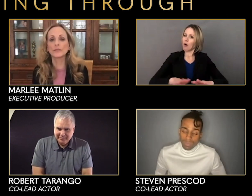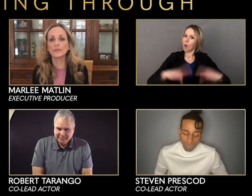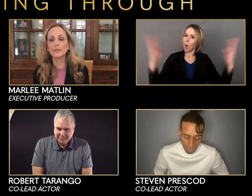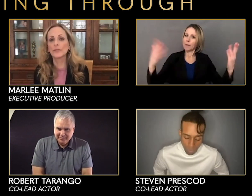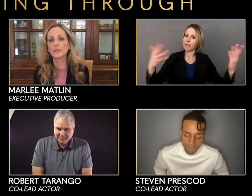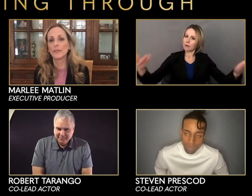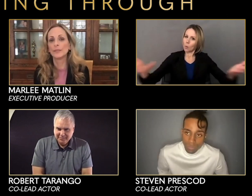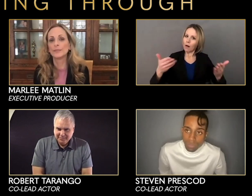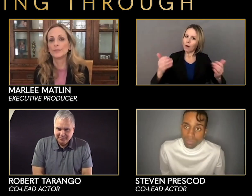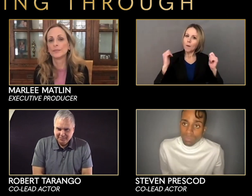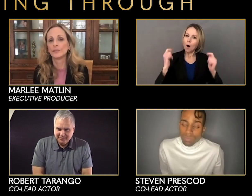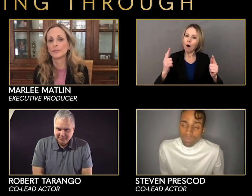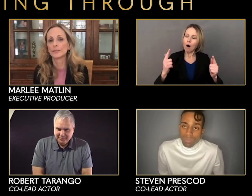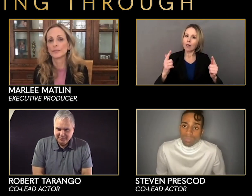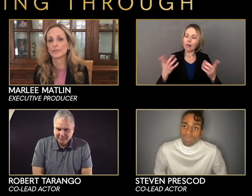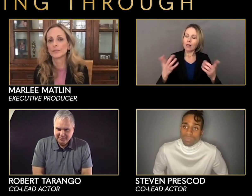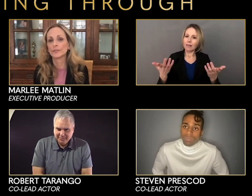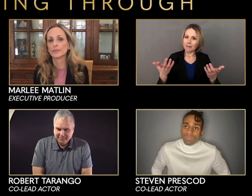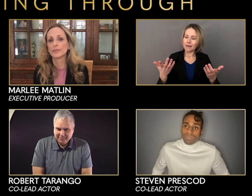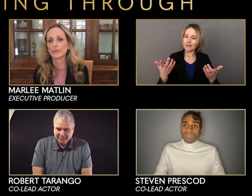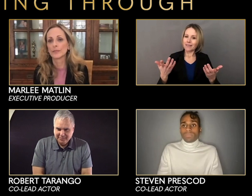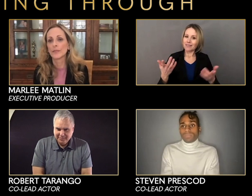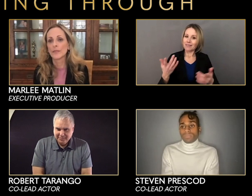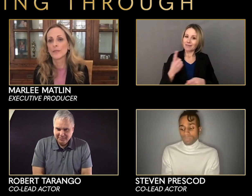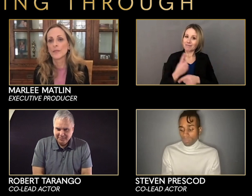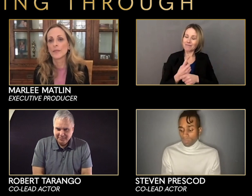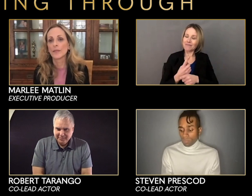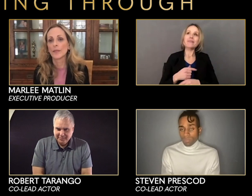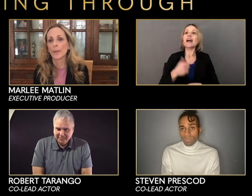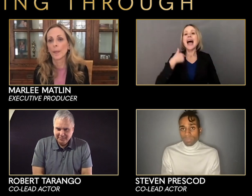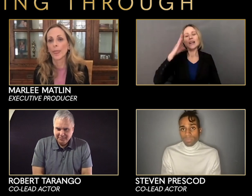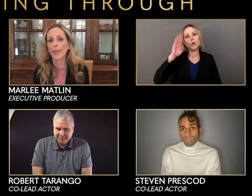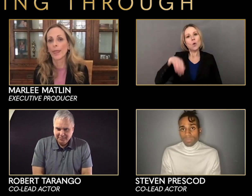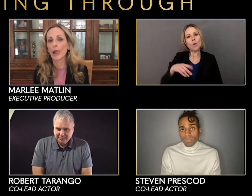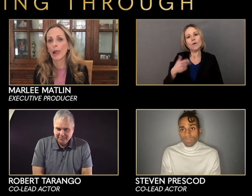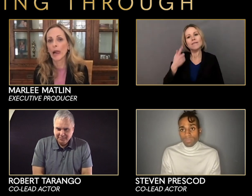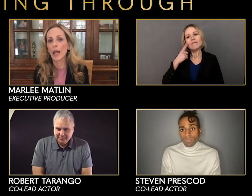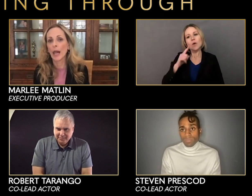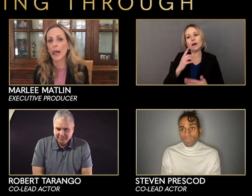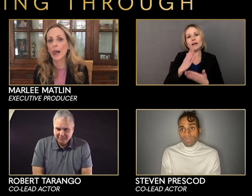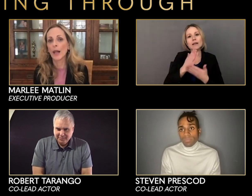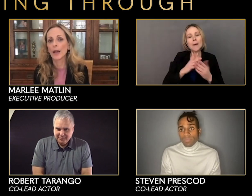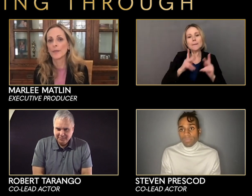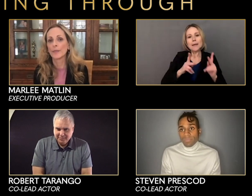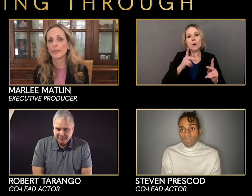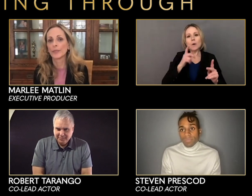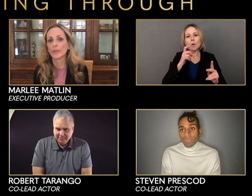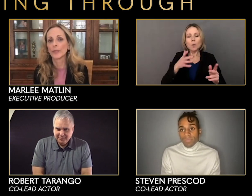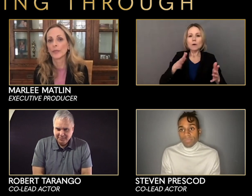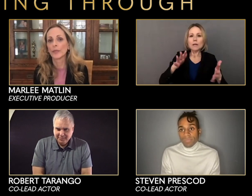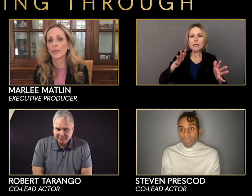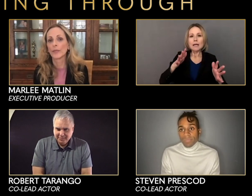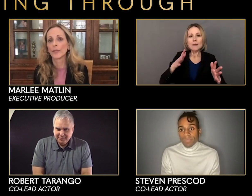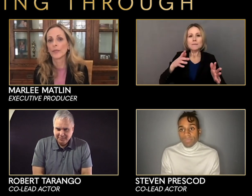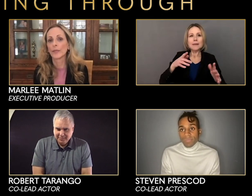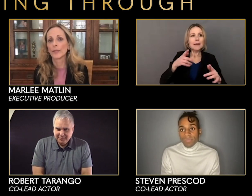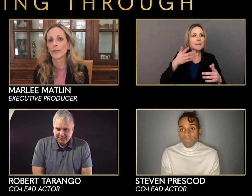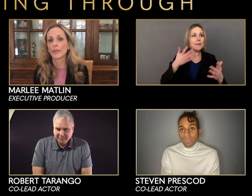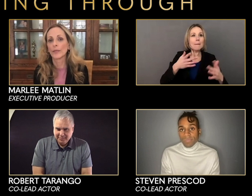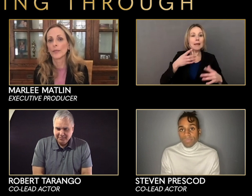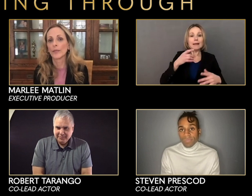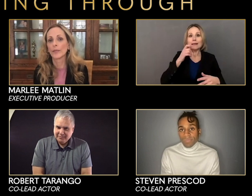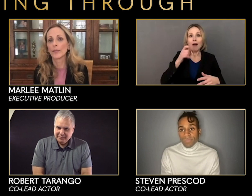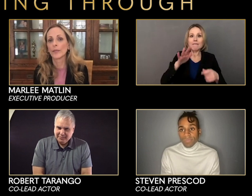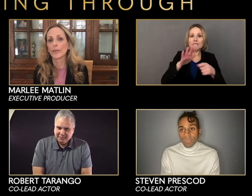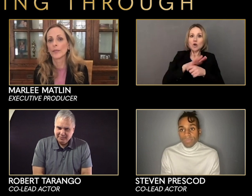that for friends who can't see as well, having things enhanced in a